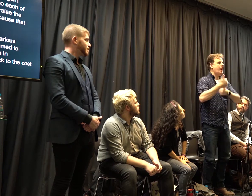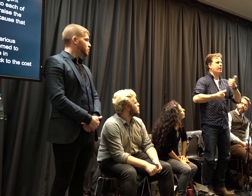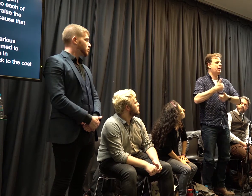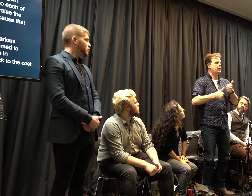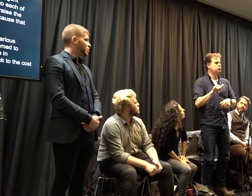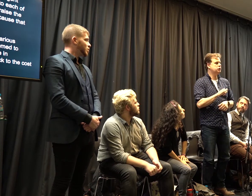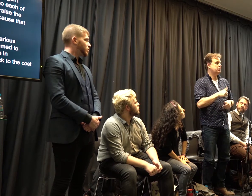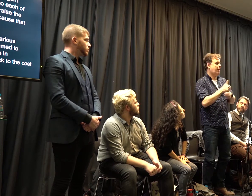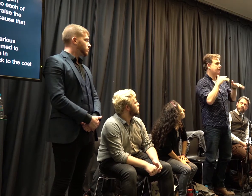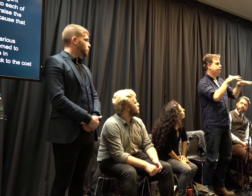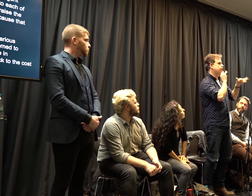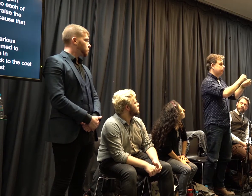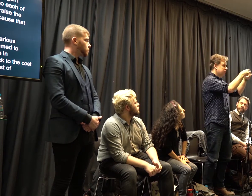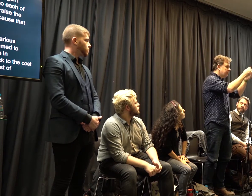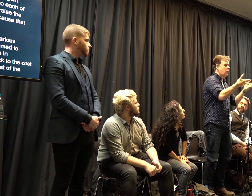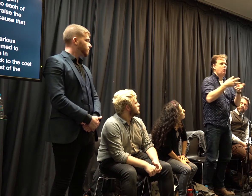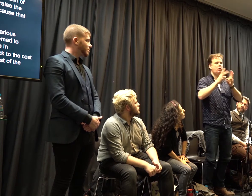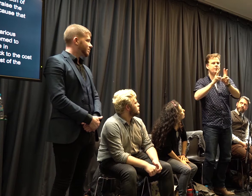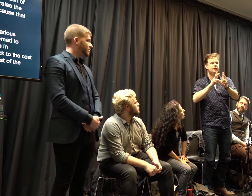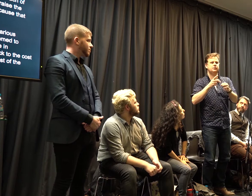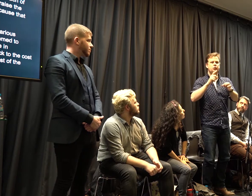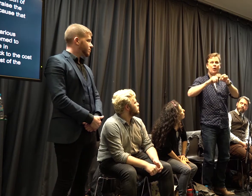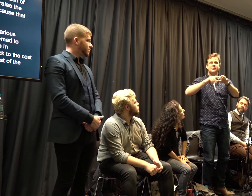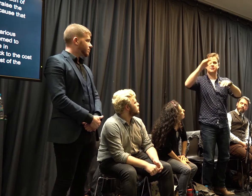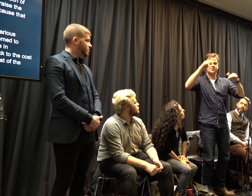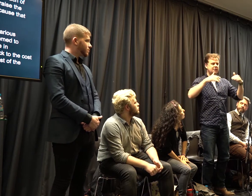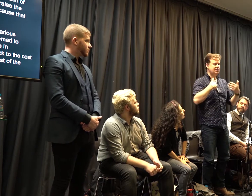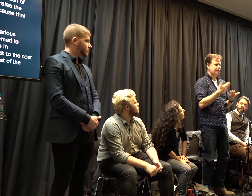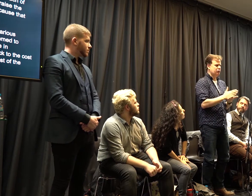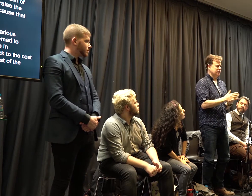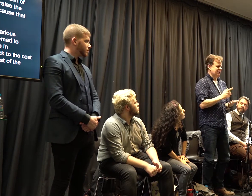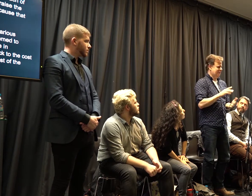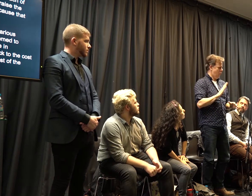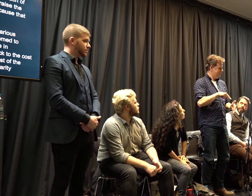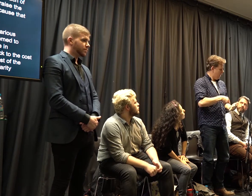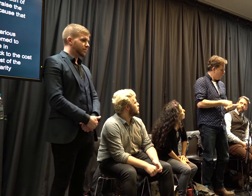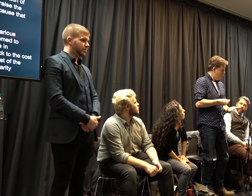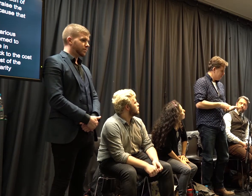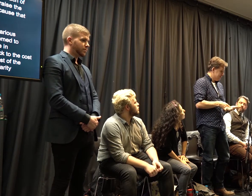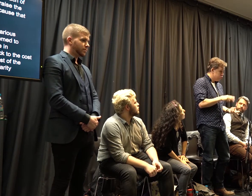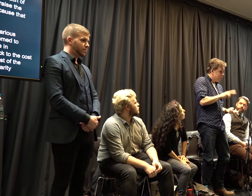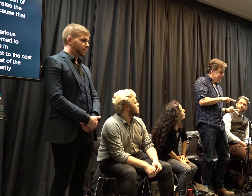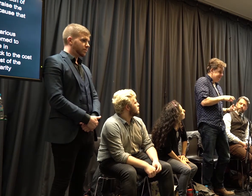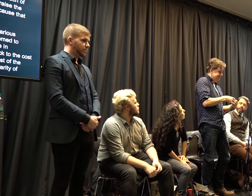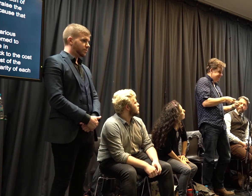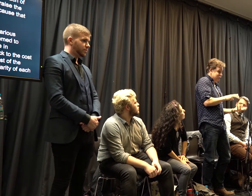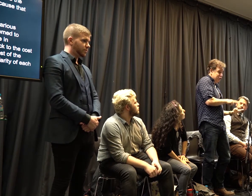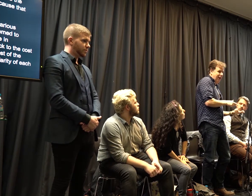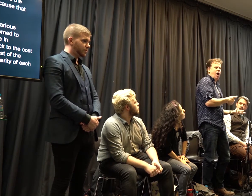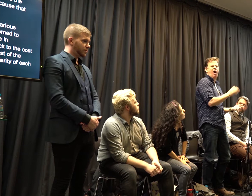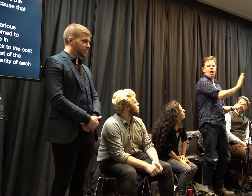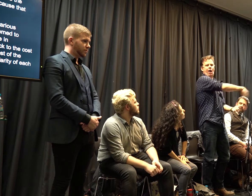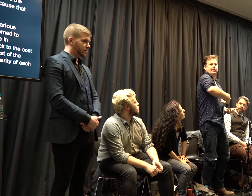captions, is that the priority, or is it the popularity that's of each of them that's the